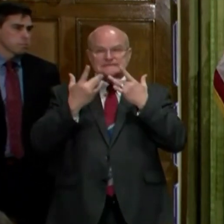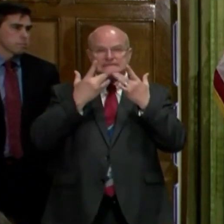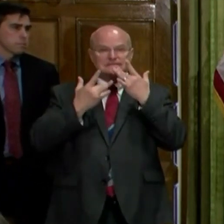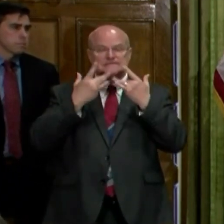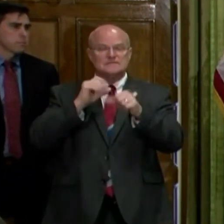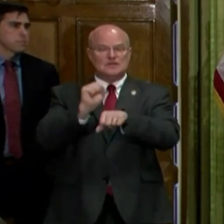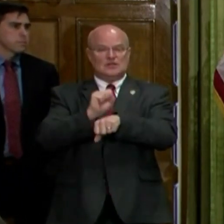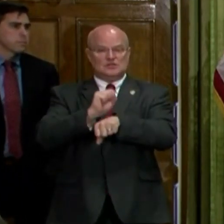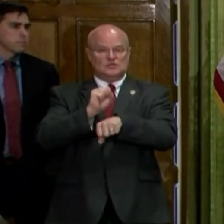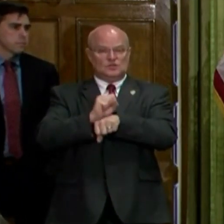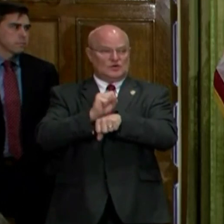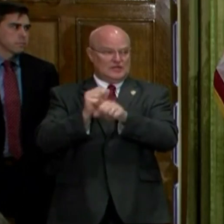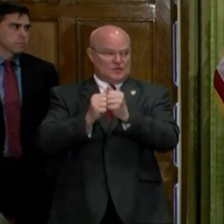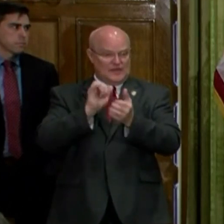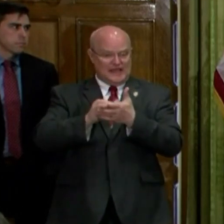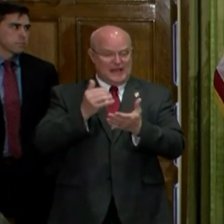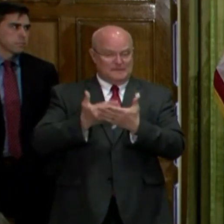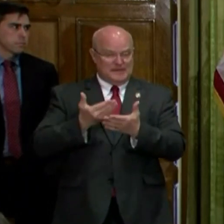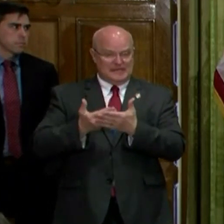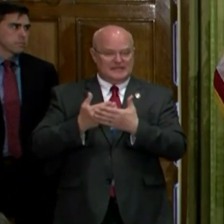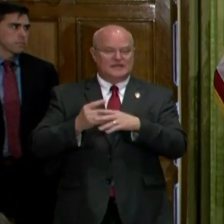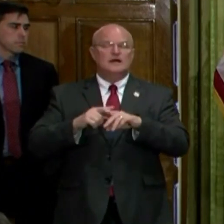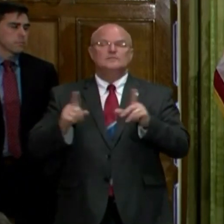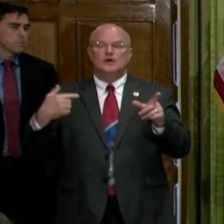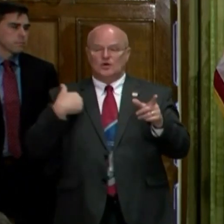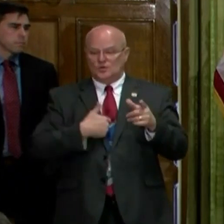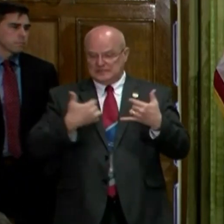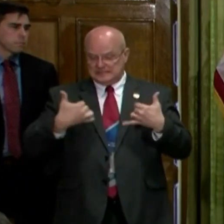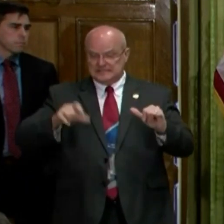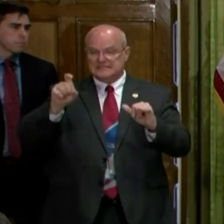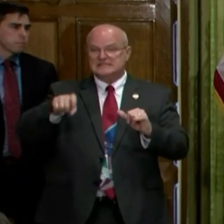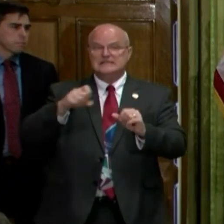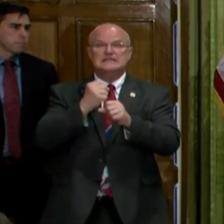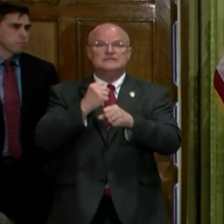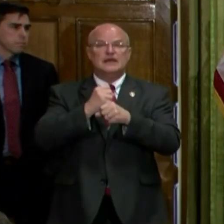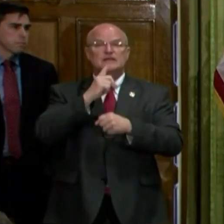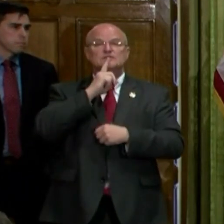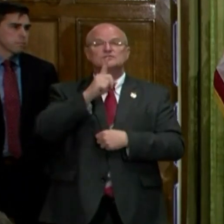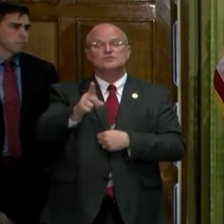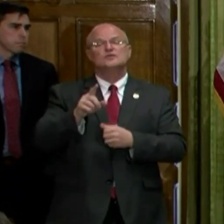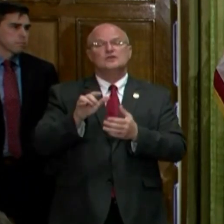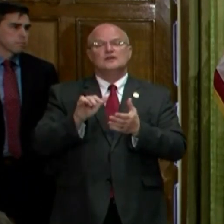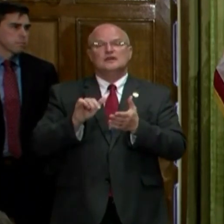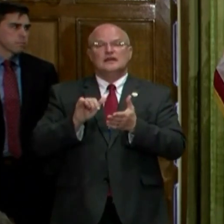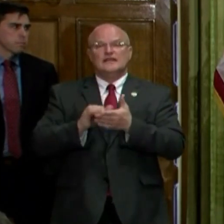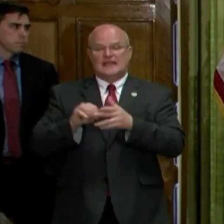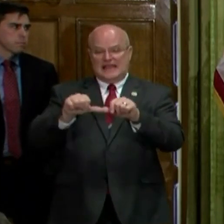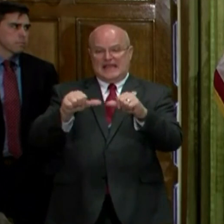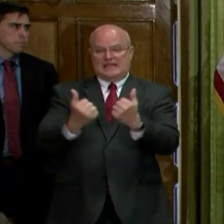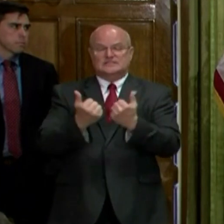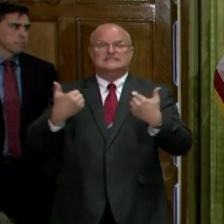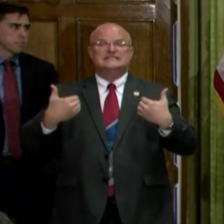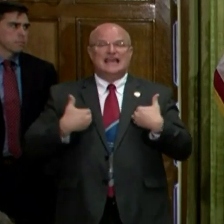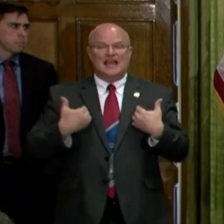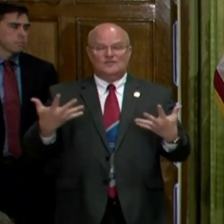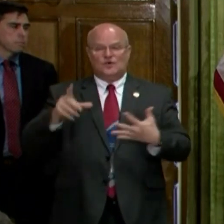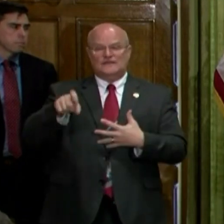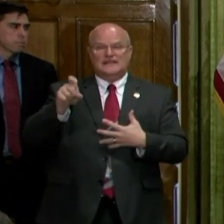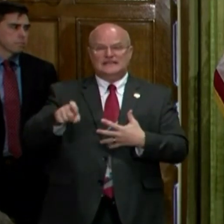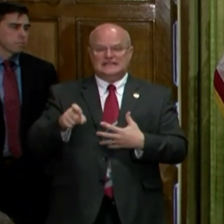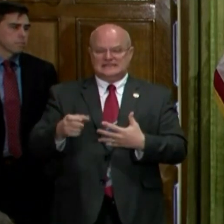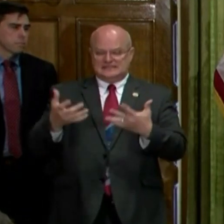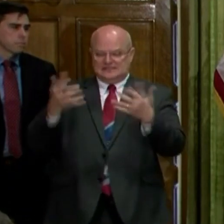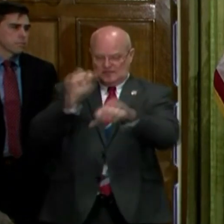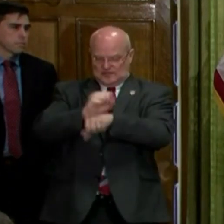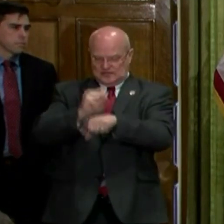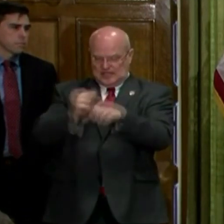in applying that process, but we still need to make sure that agencies have what they need to get their job